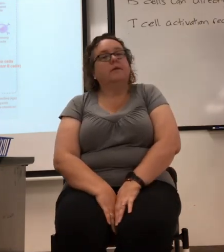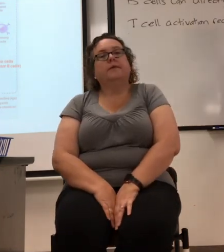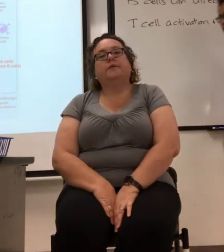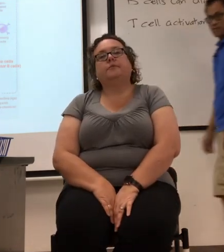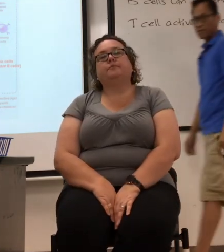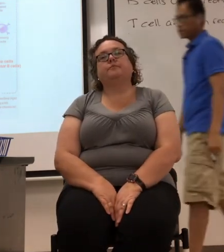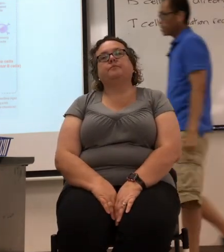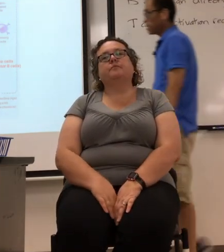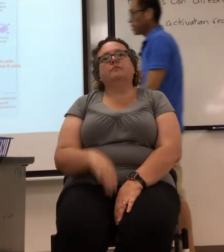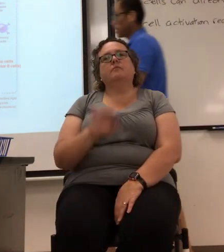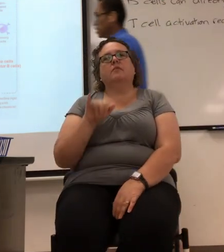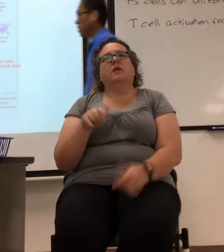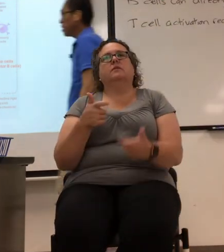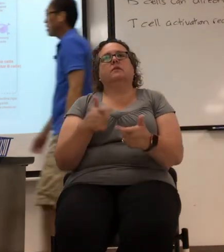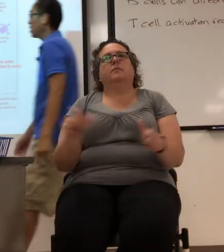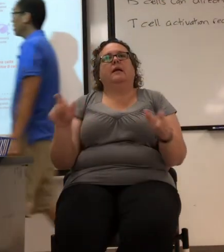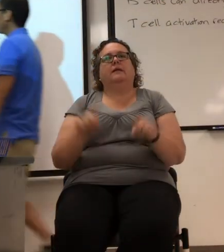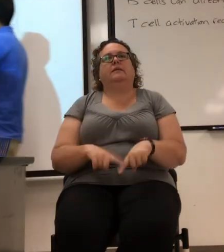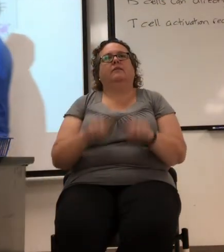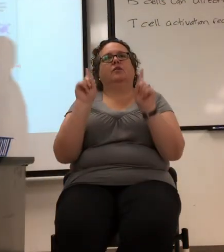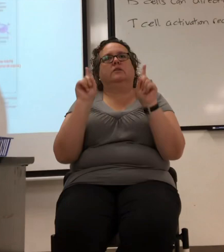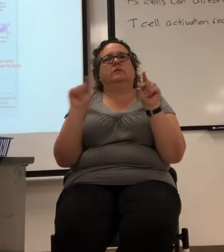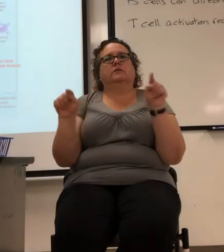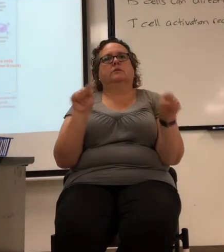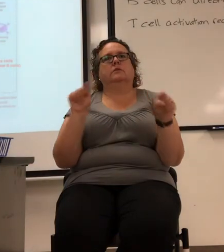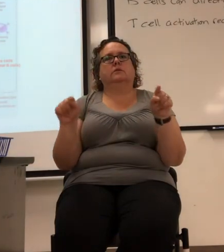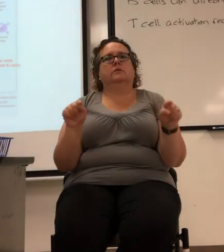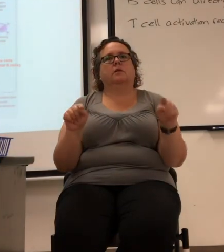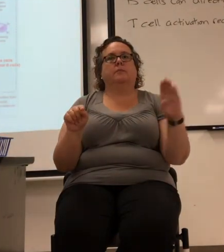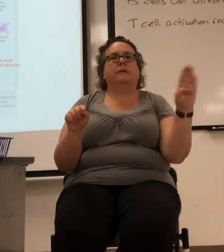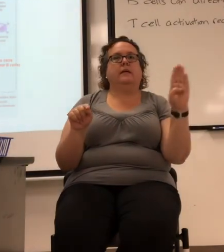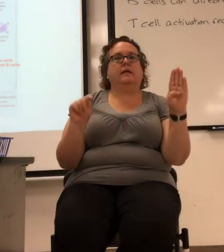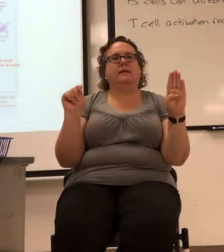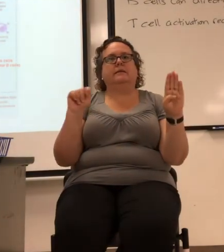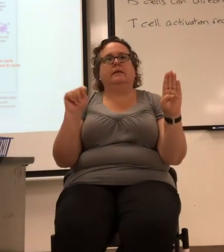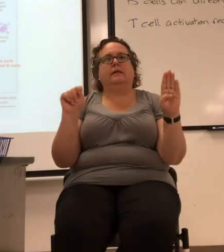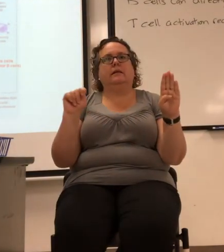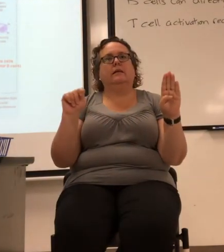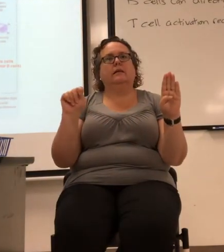Okay, that's the key difference. You need a presentation.